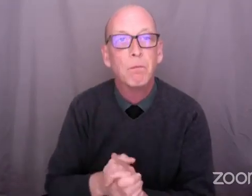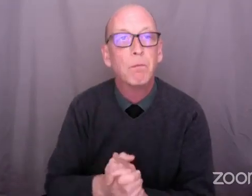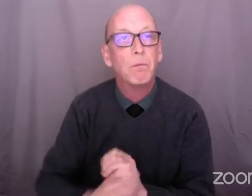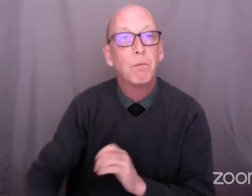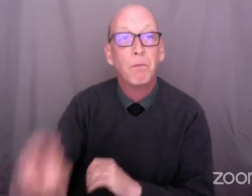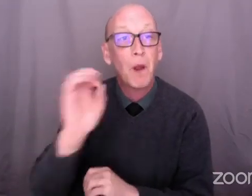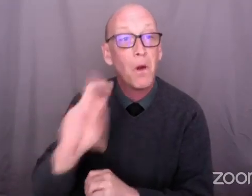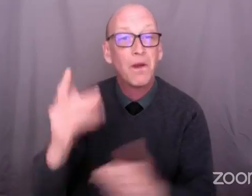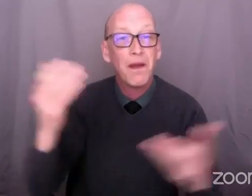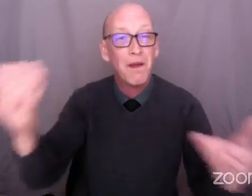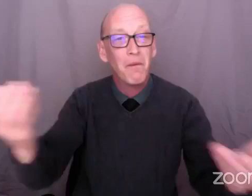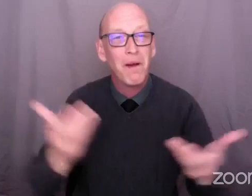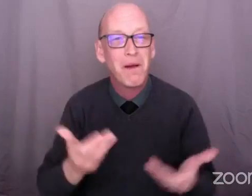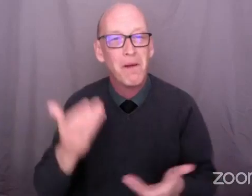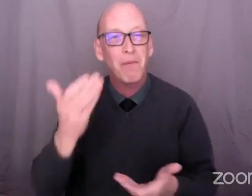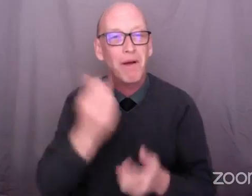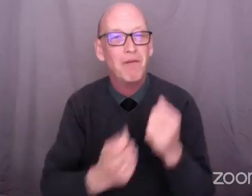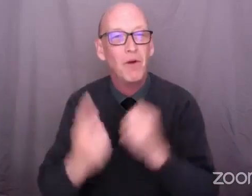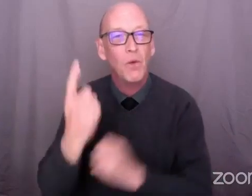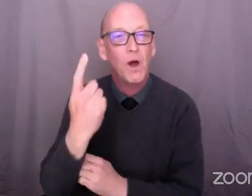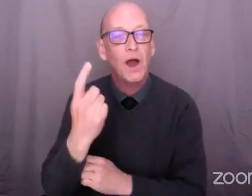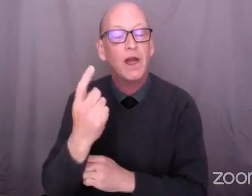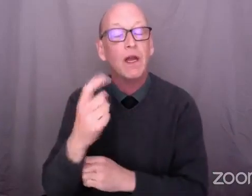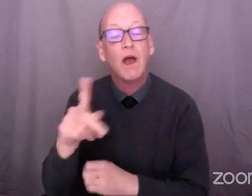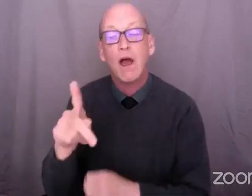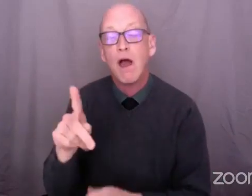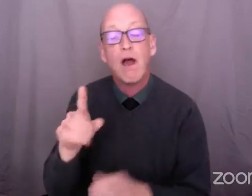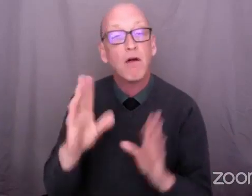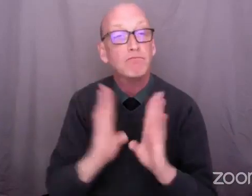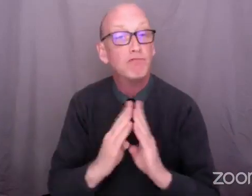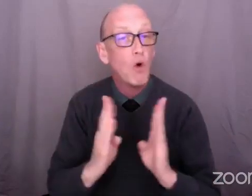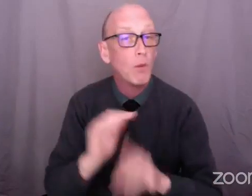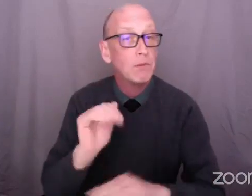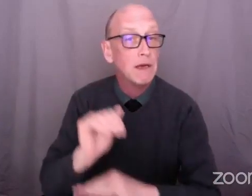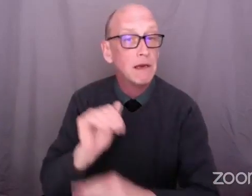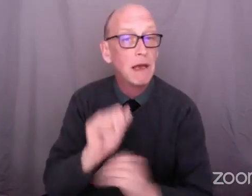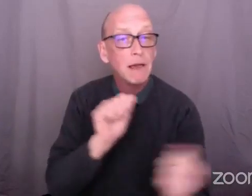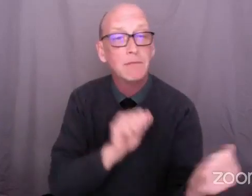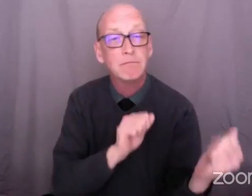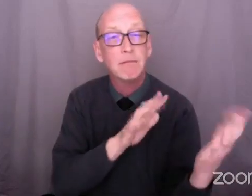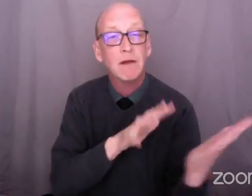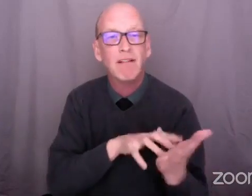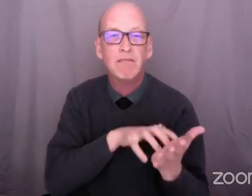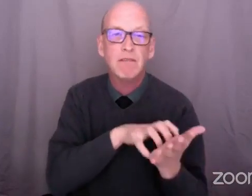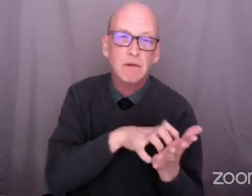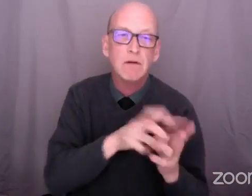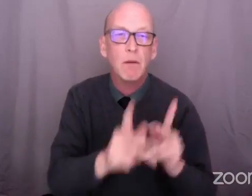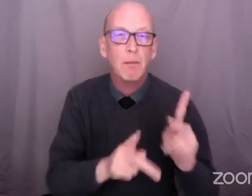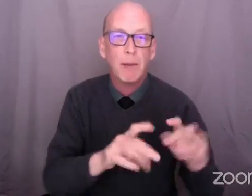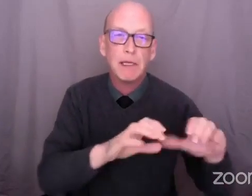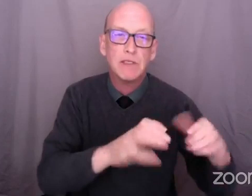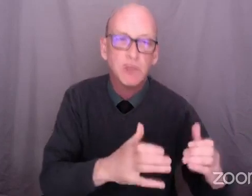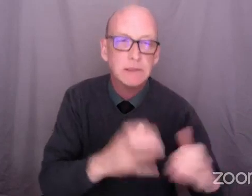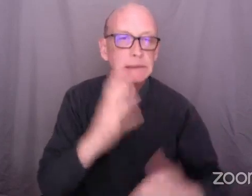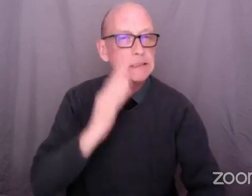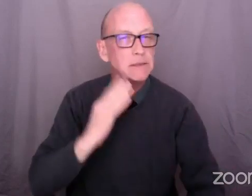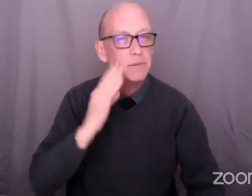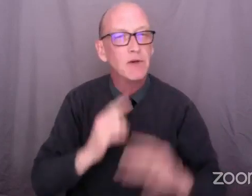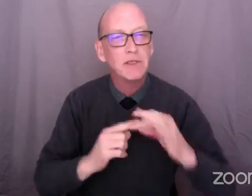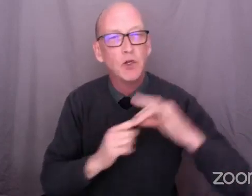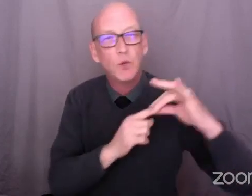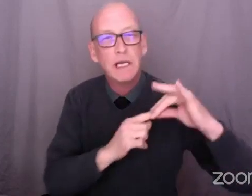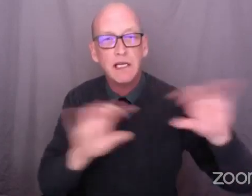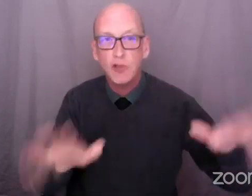Okay, welcome everyone. Our forum tonight is addressing a vulnerable population that is experiencing unique